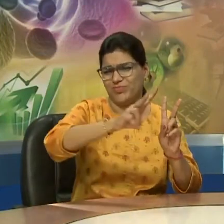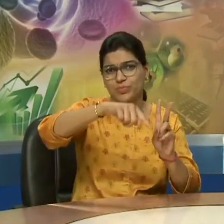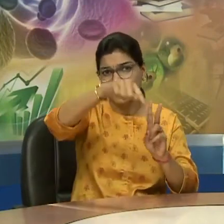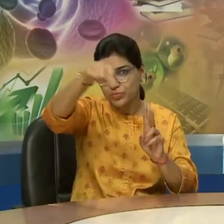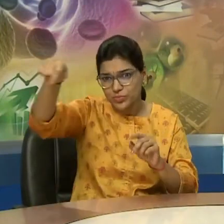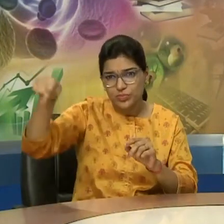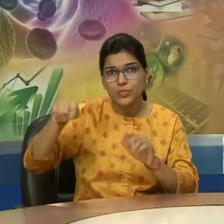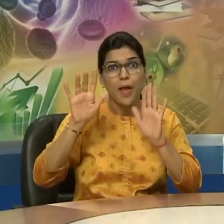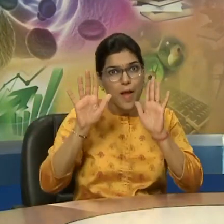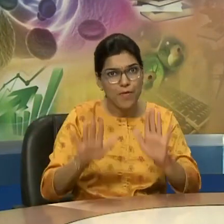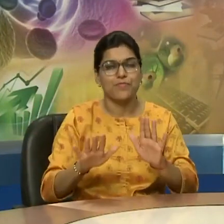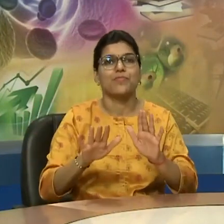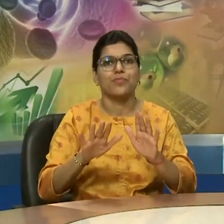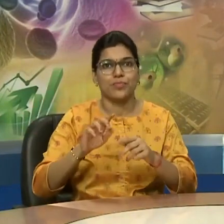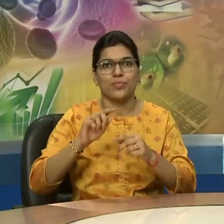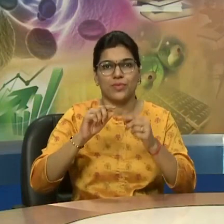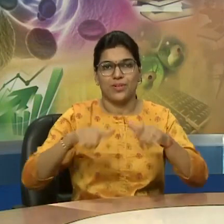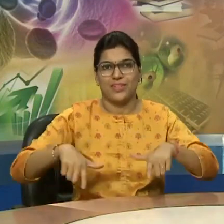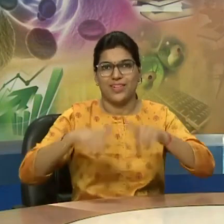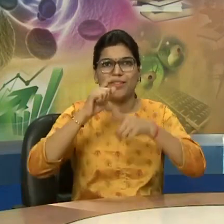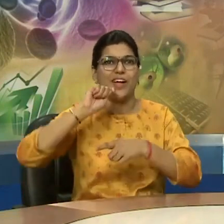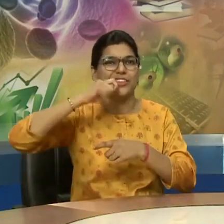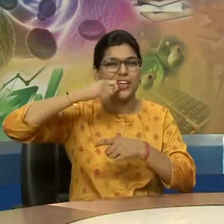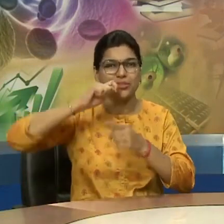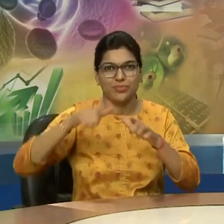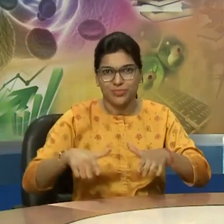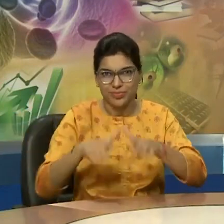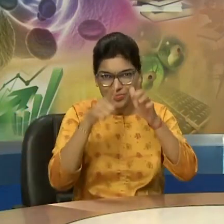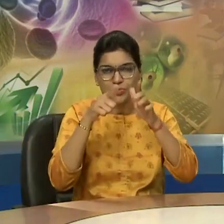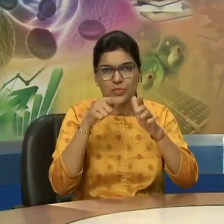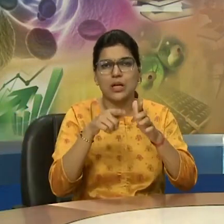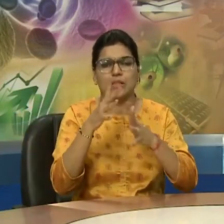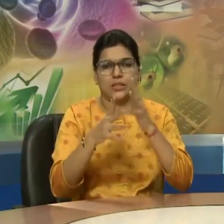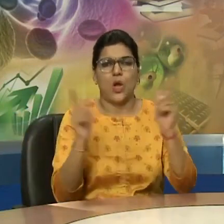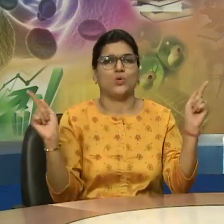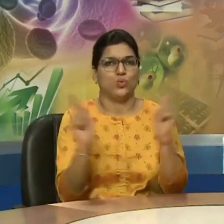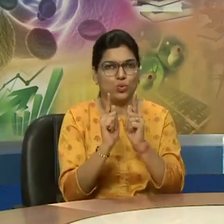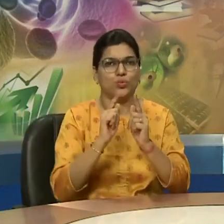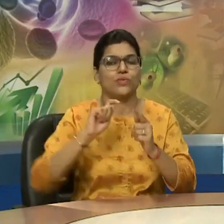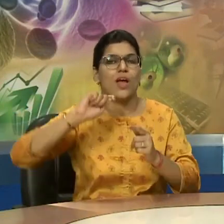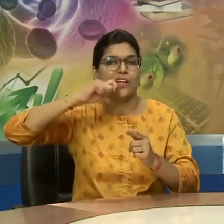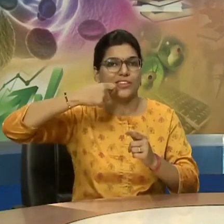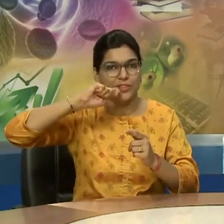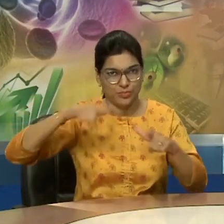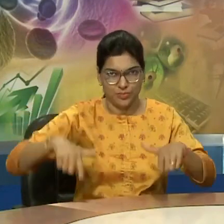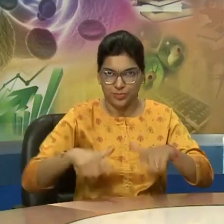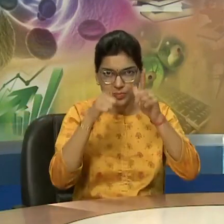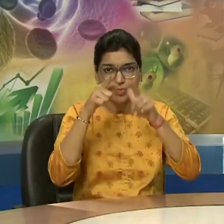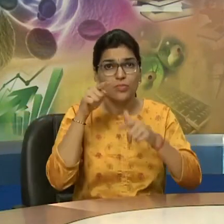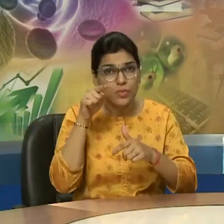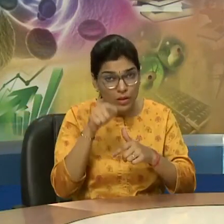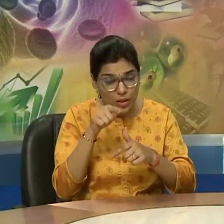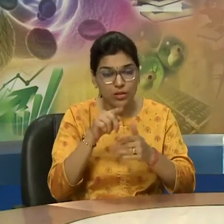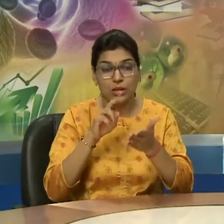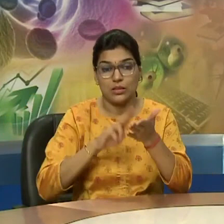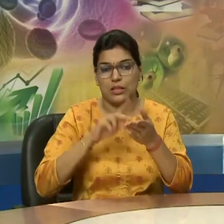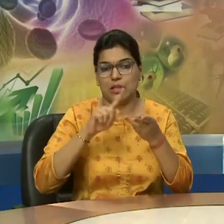on roadside, in park, in garden, in forest,